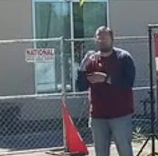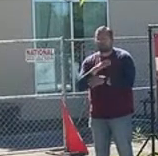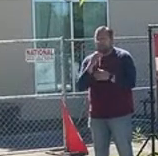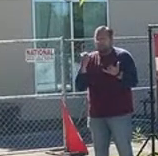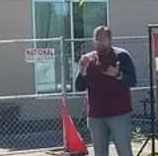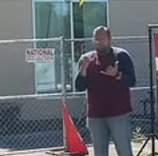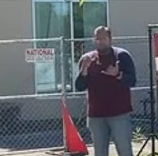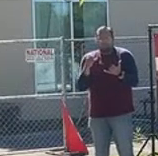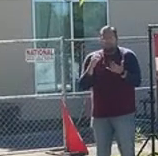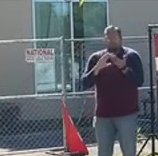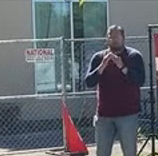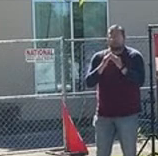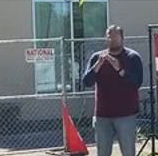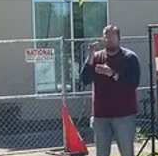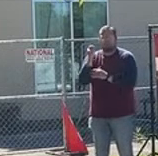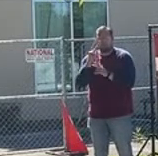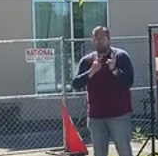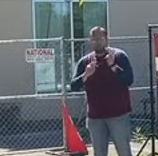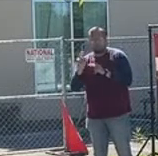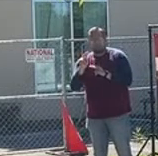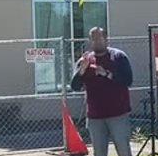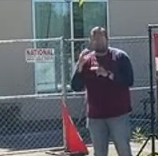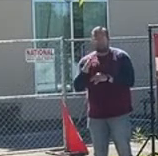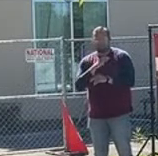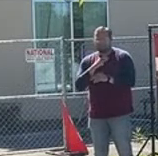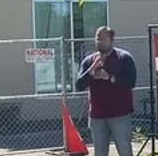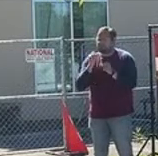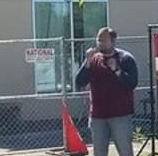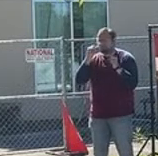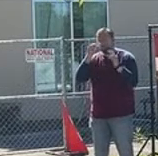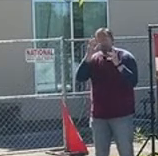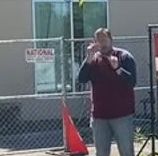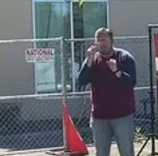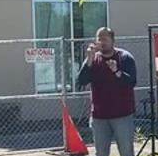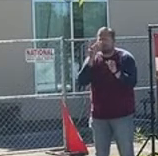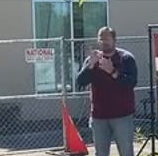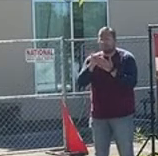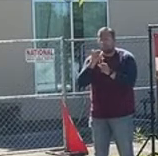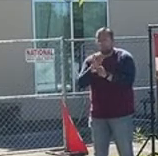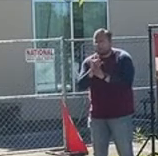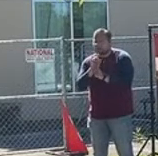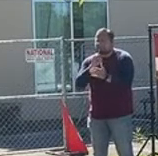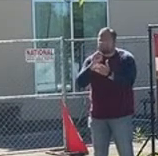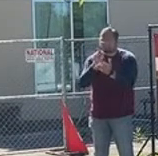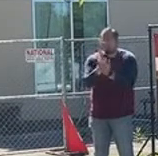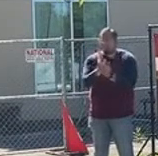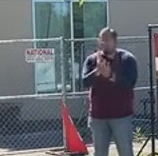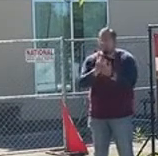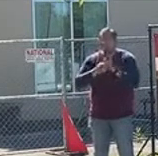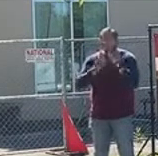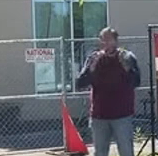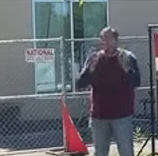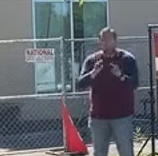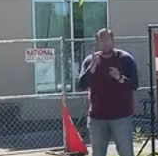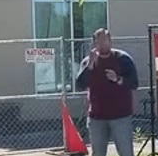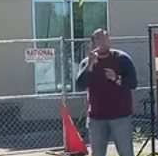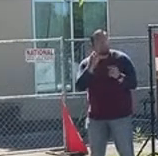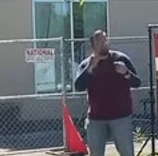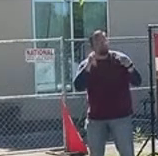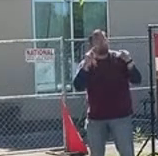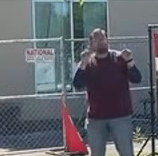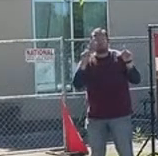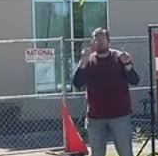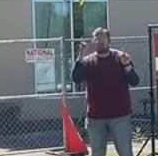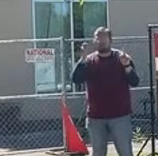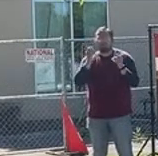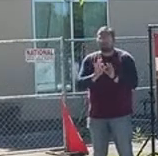Community Bond Oversight Committee, it's amazing to see the work and dedication come to fruition. The bond is important